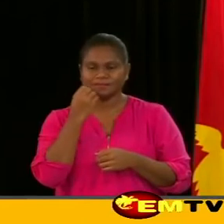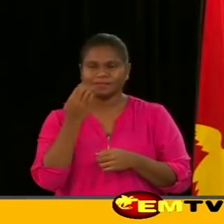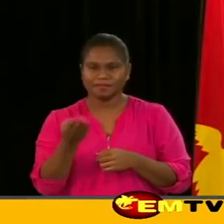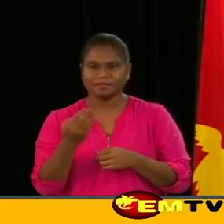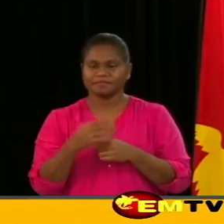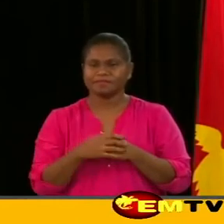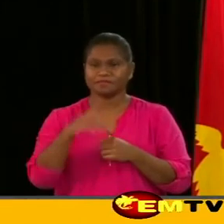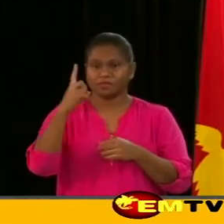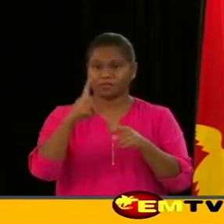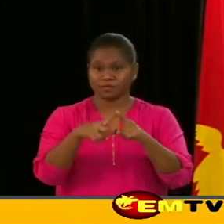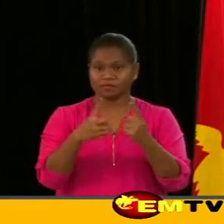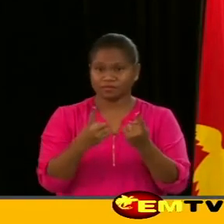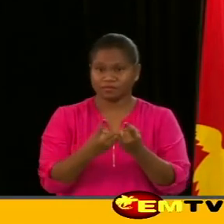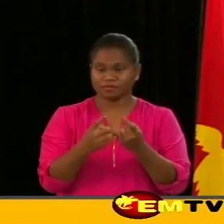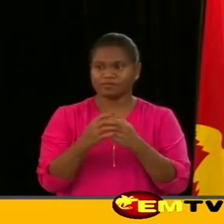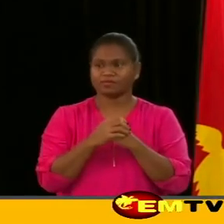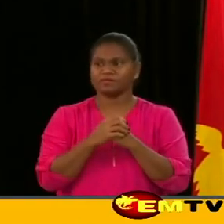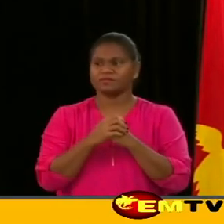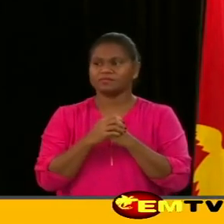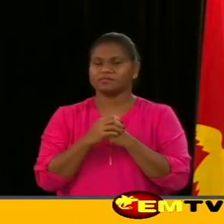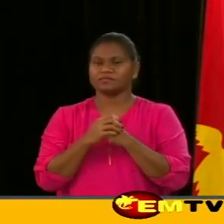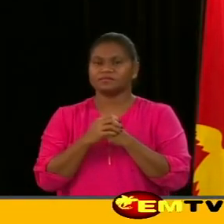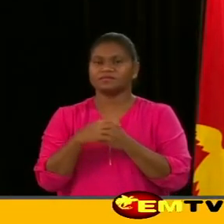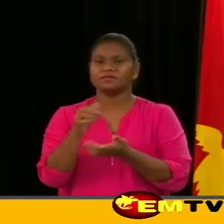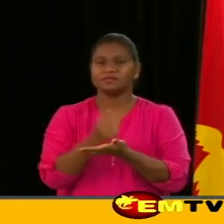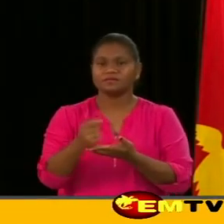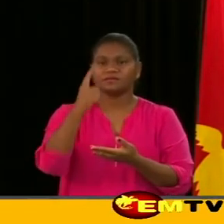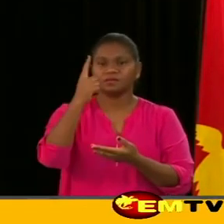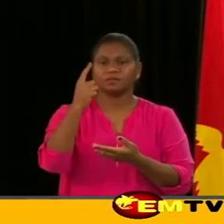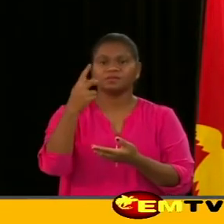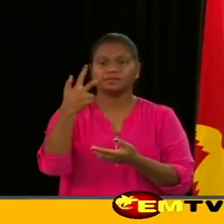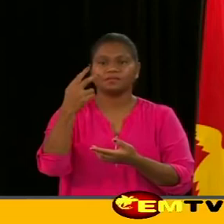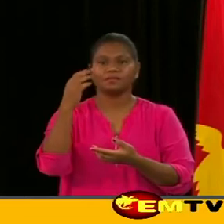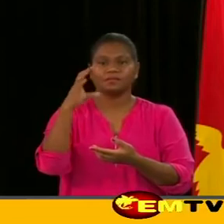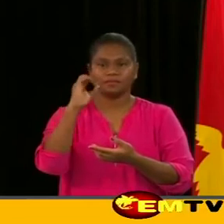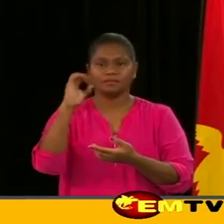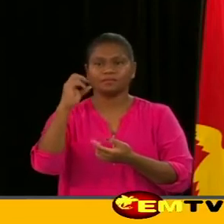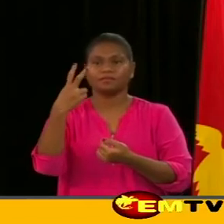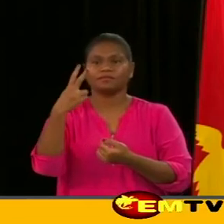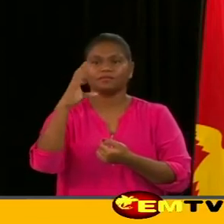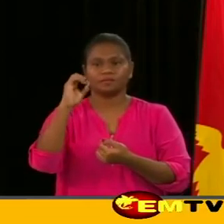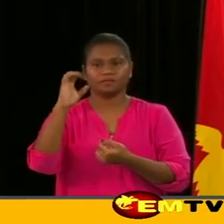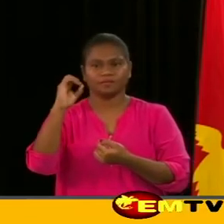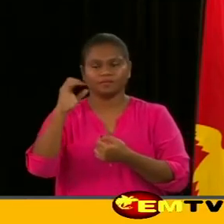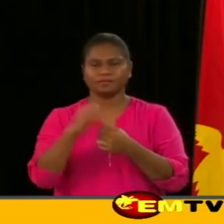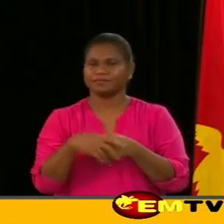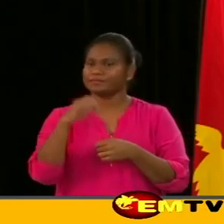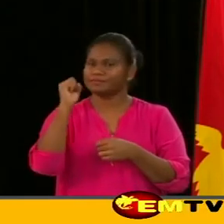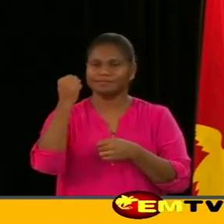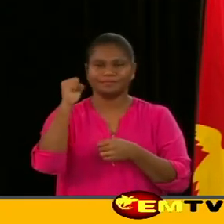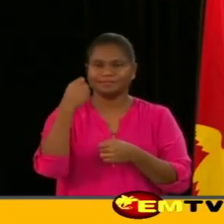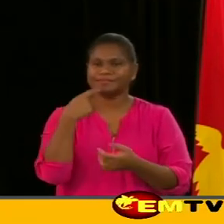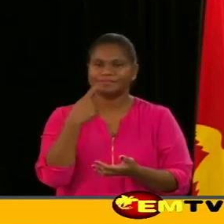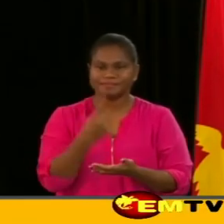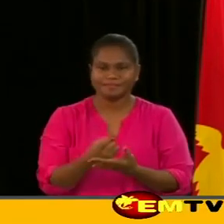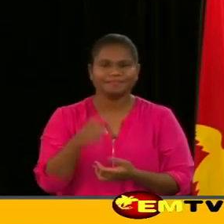One plus something, me like Lucy, one new plan. The toll number is 1-800-200. It's not a joke. It's